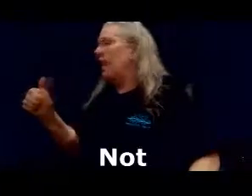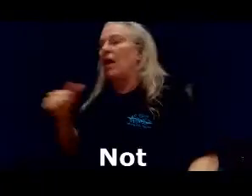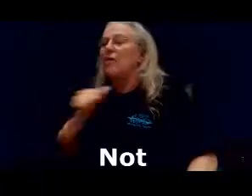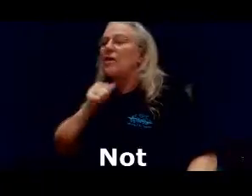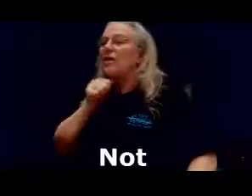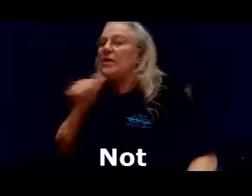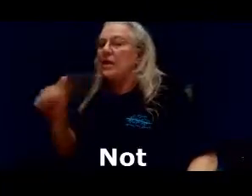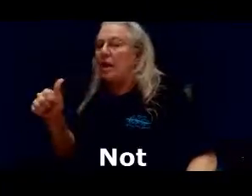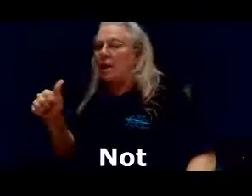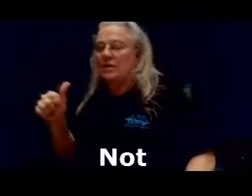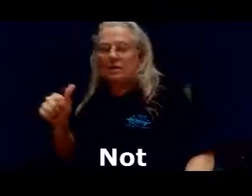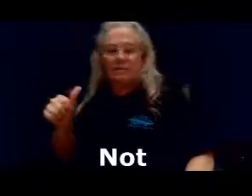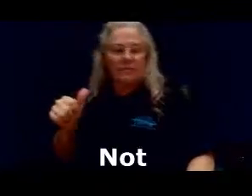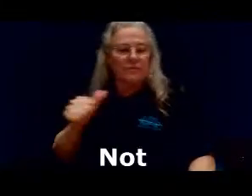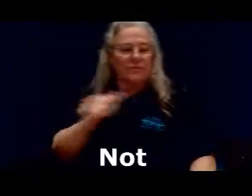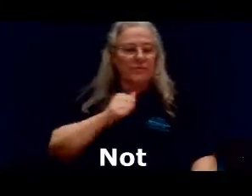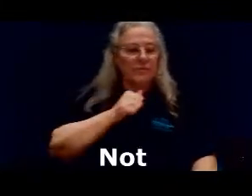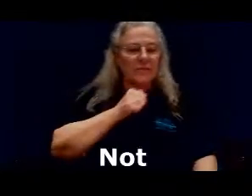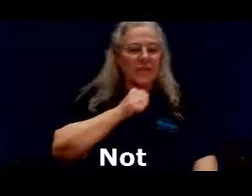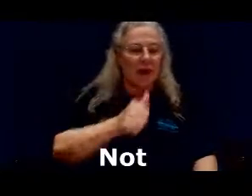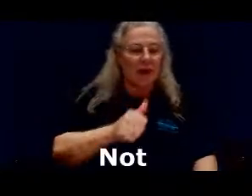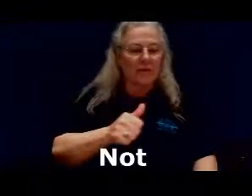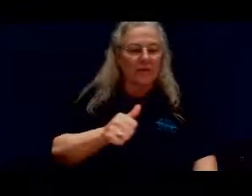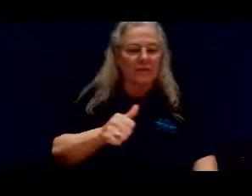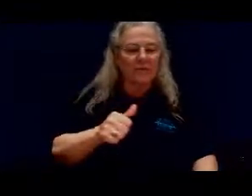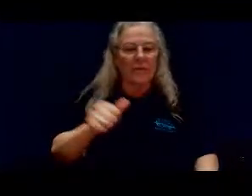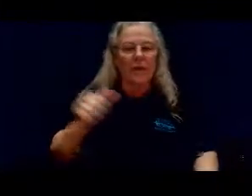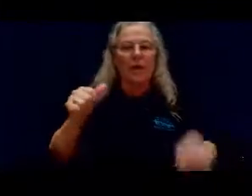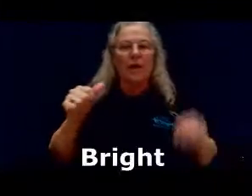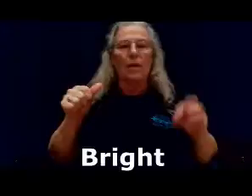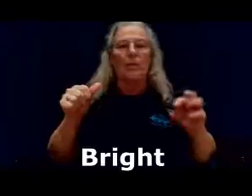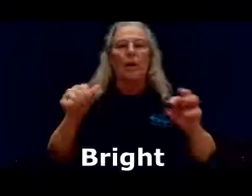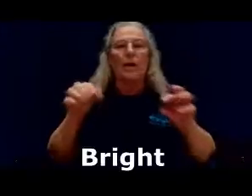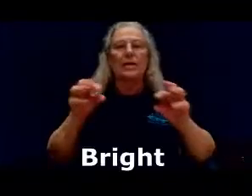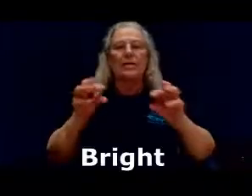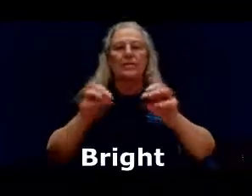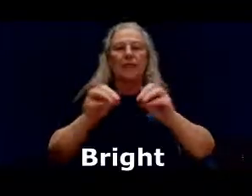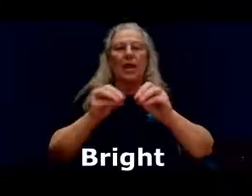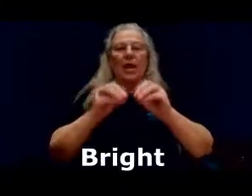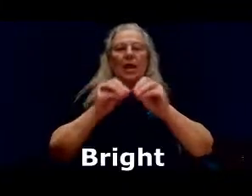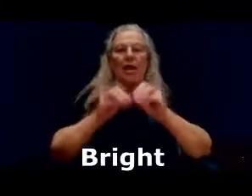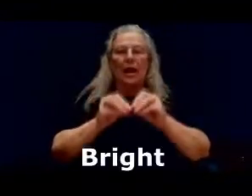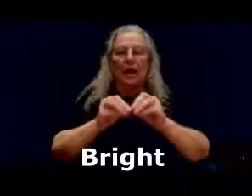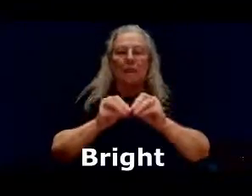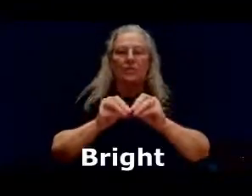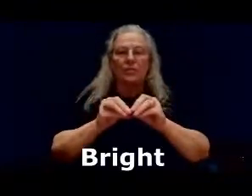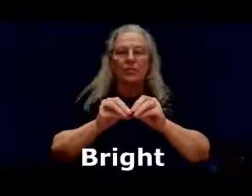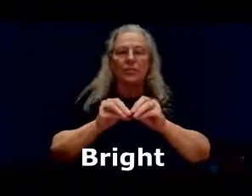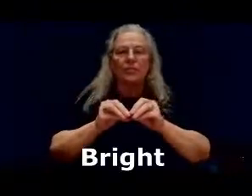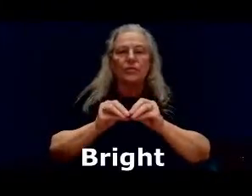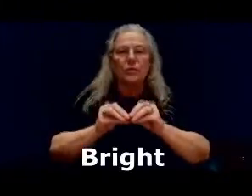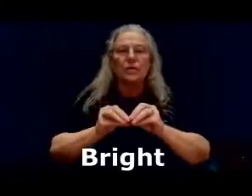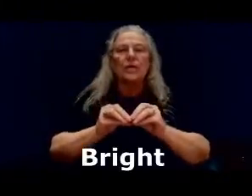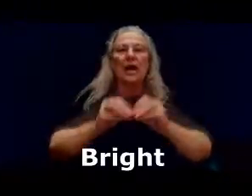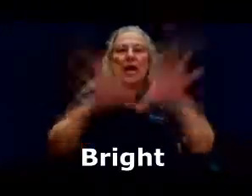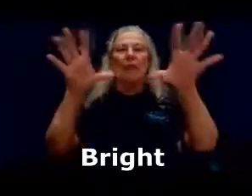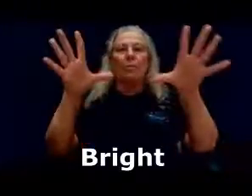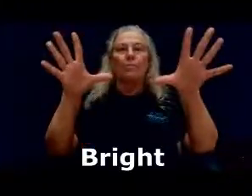out. Not. Not. Bright, a light comes from a single source and you